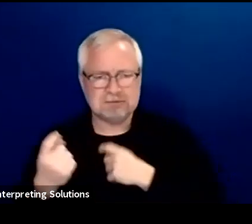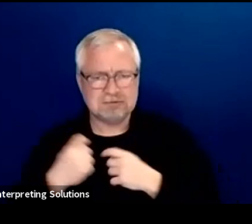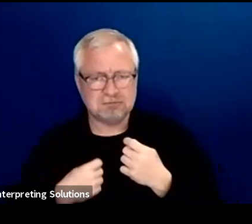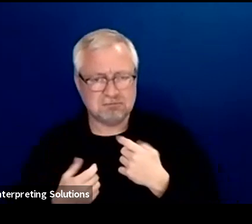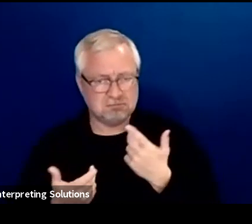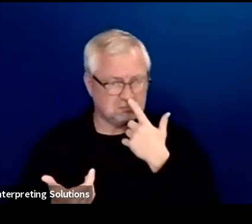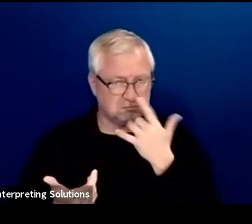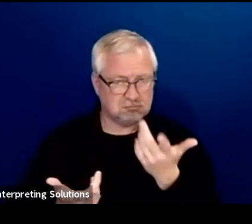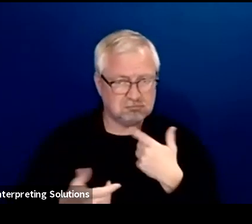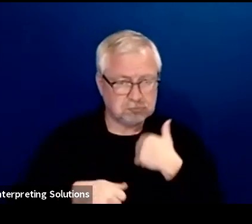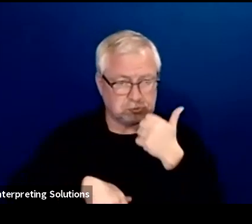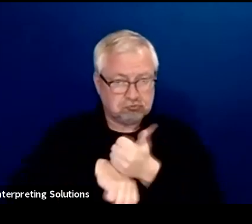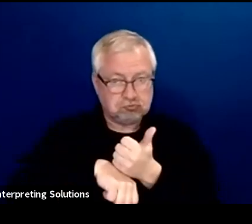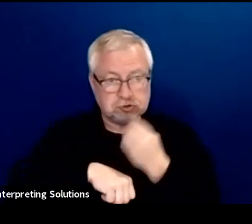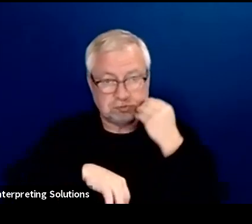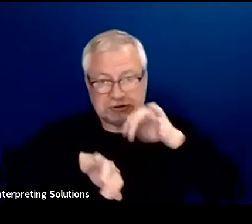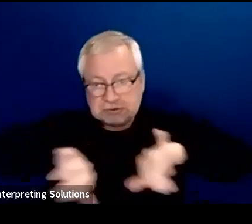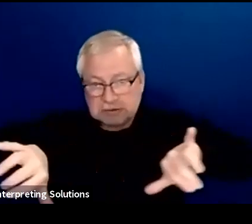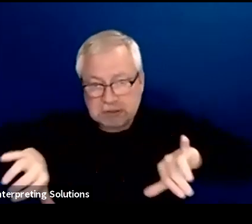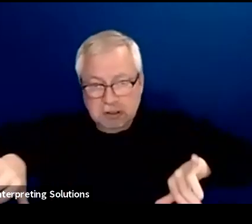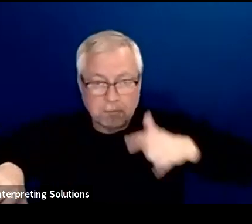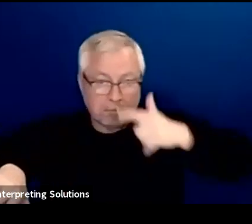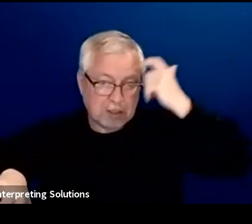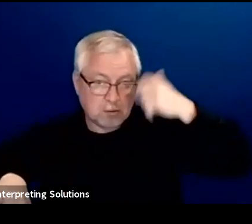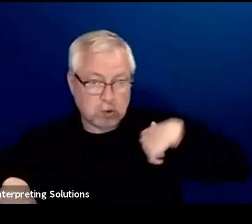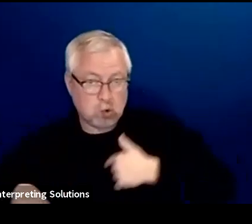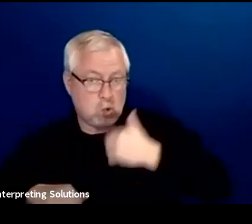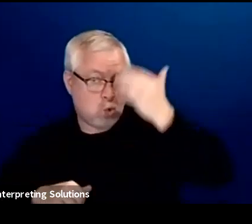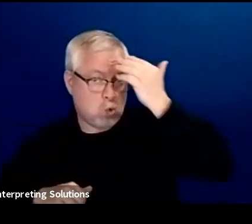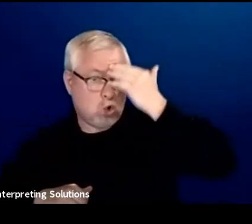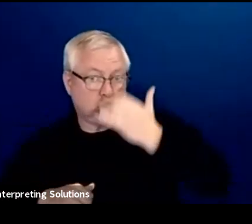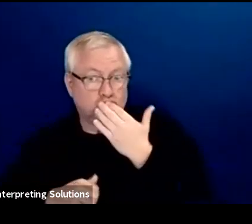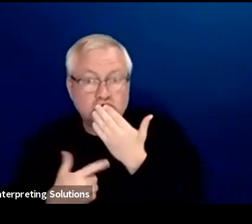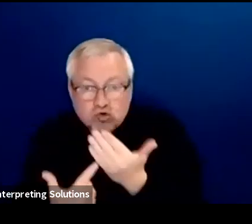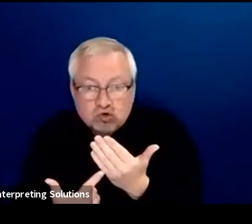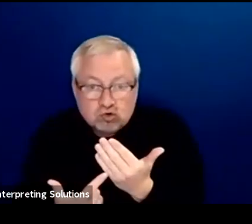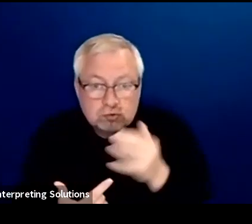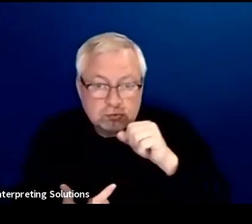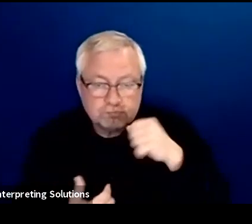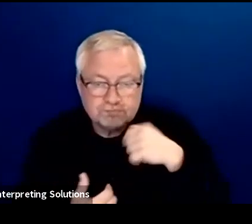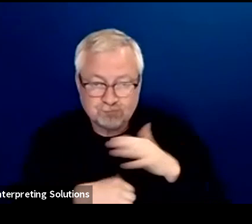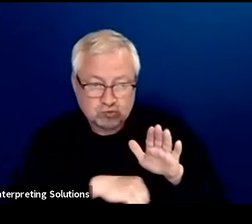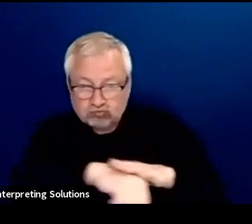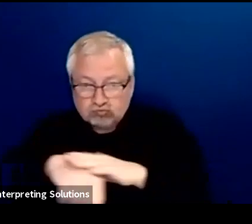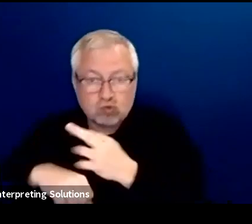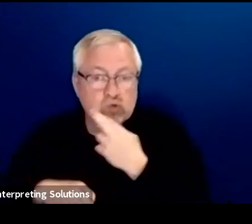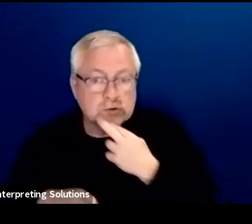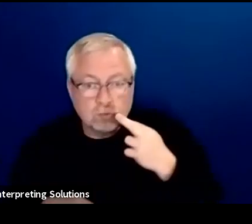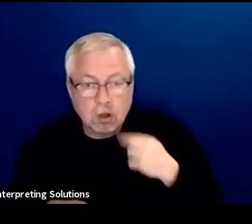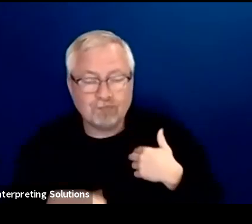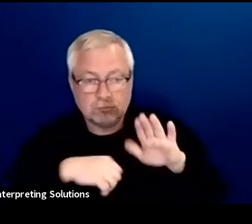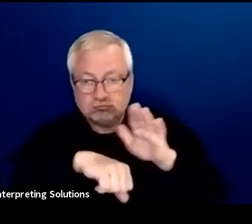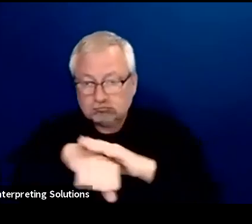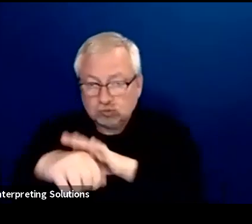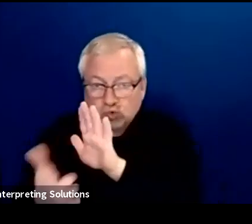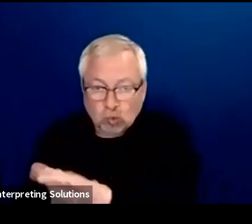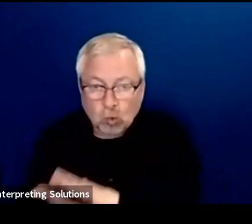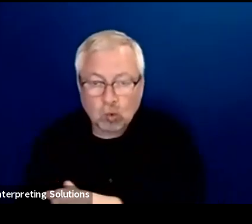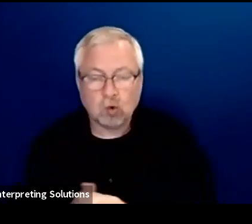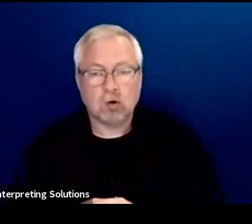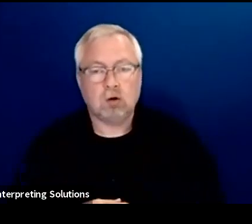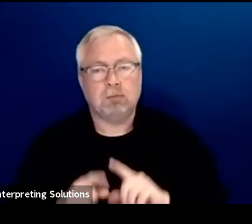already, indicated that around restaurants, schools. There may be others, but I want to make sure that